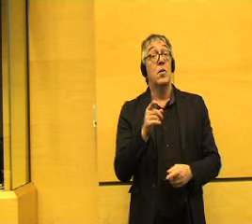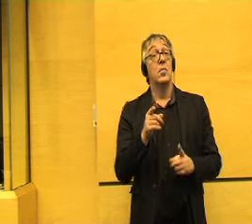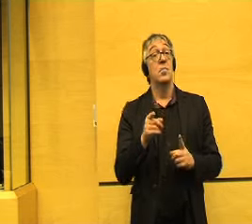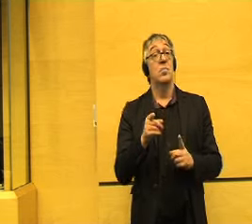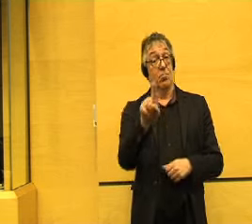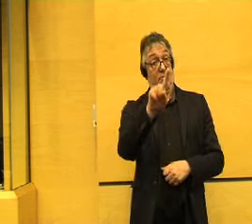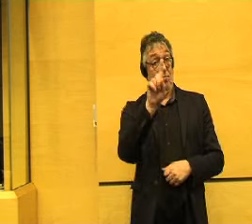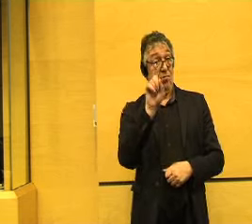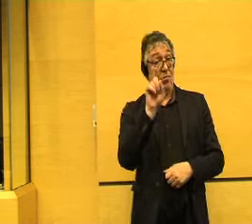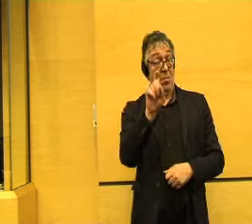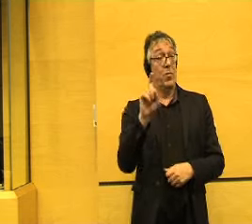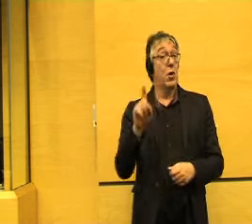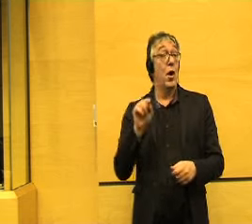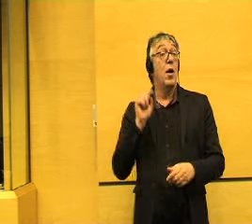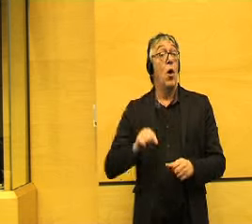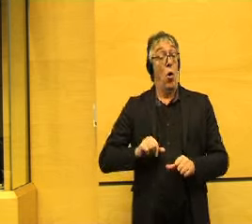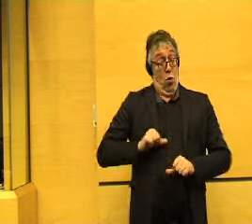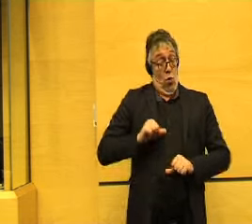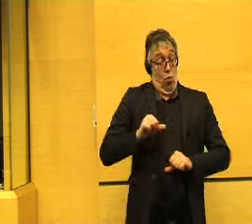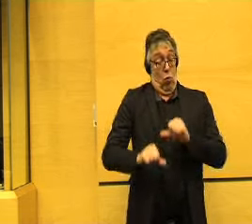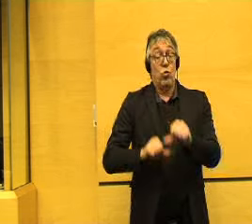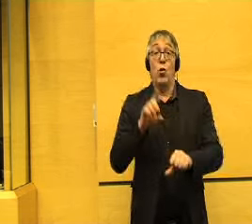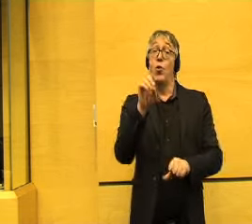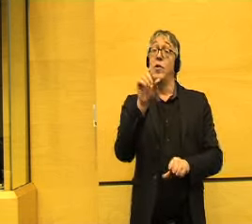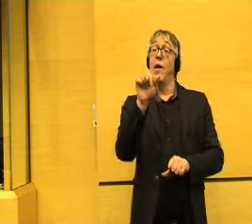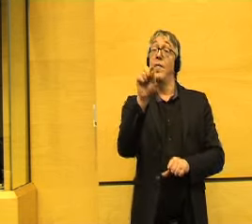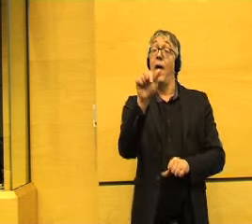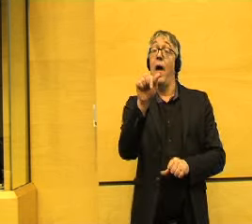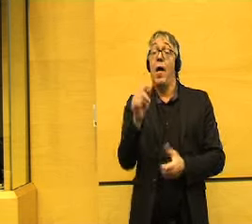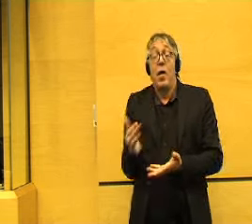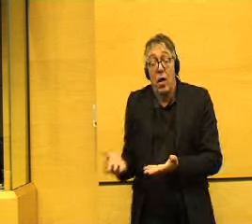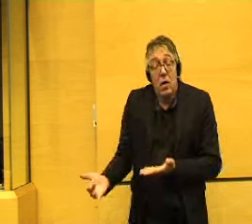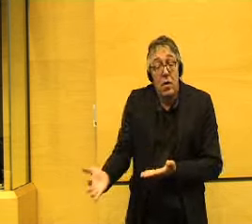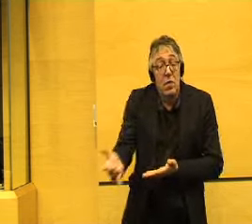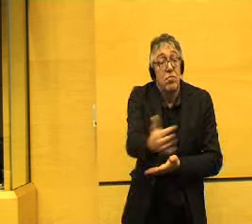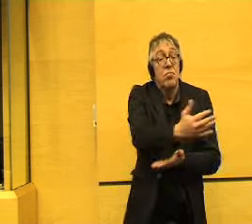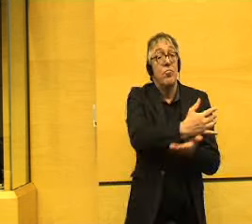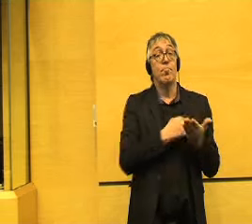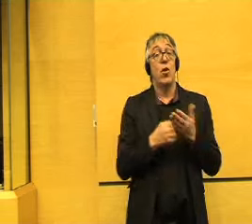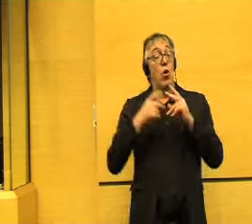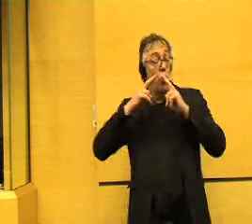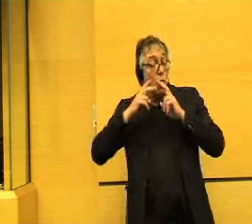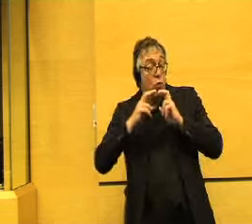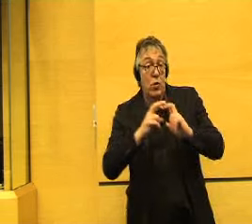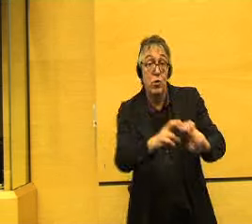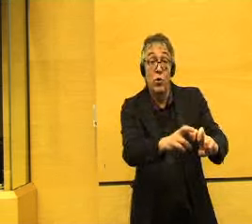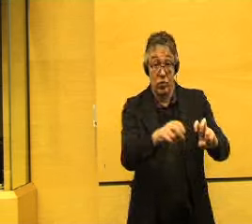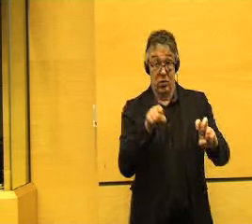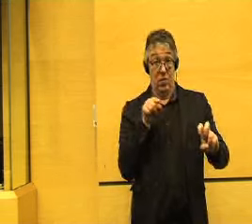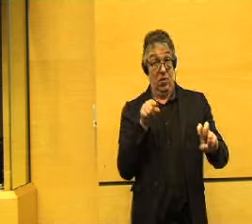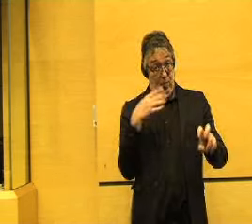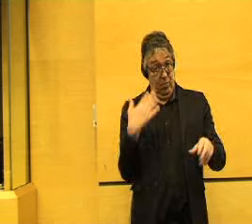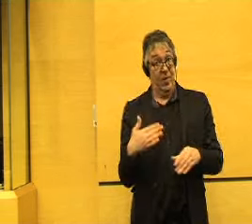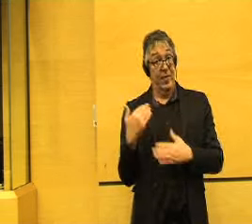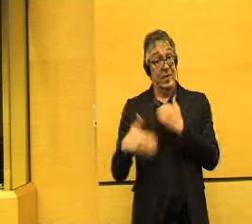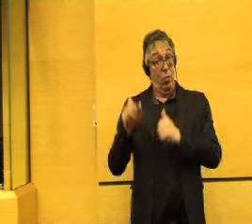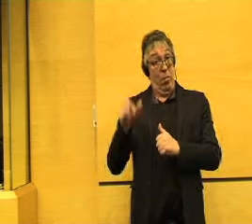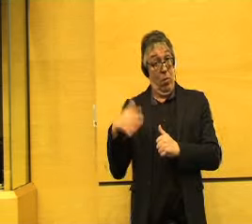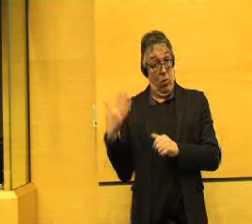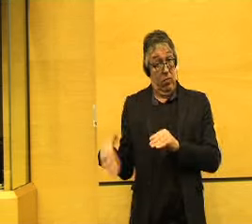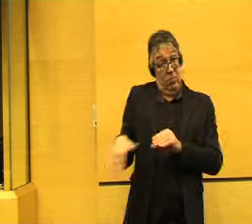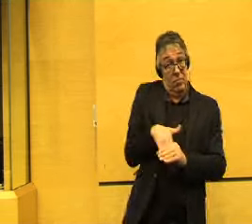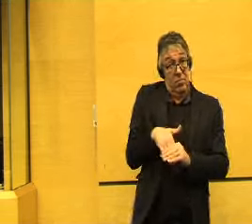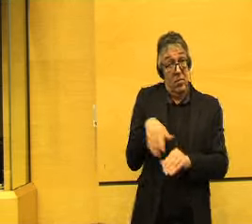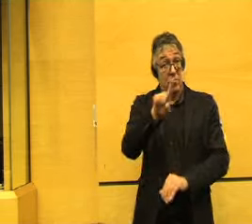persons with disabilities in the process of data collection and research. In relation to Article